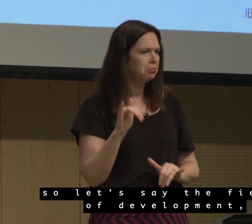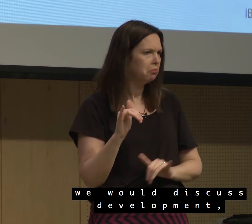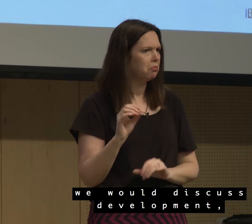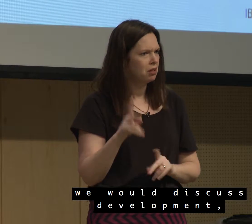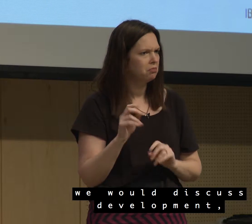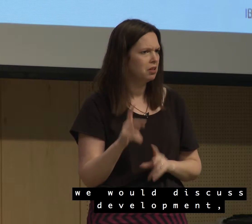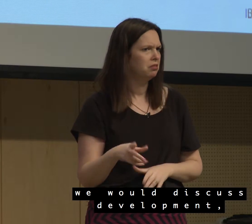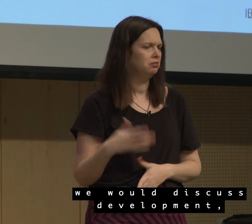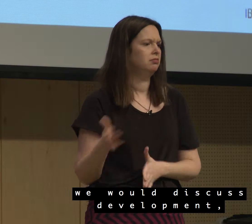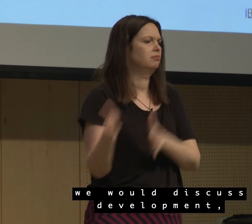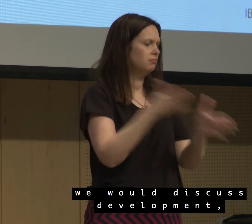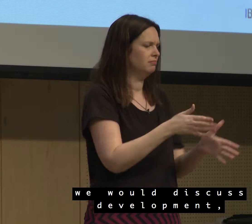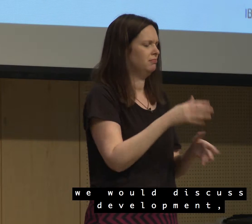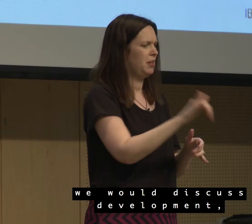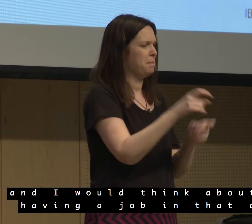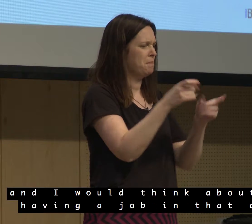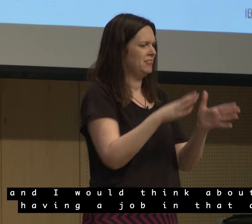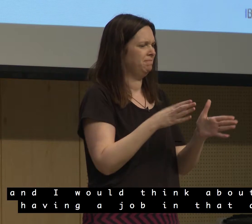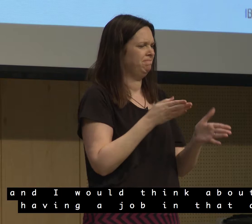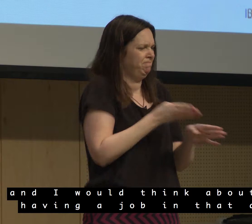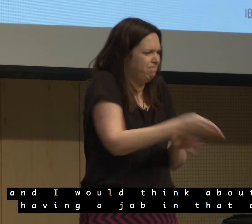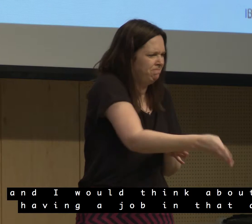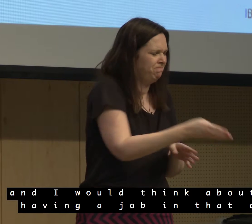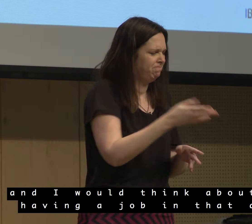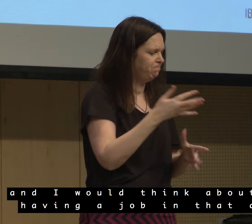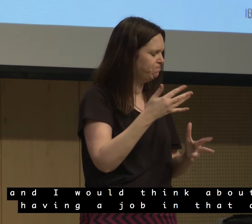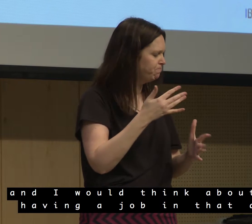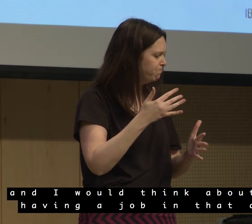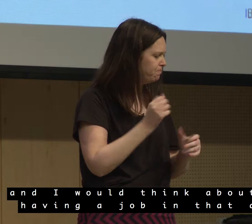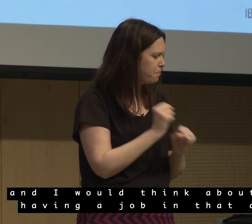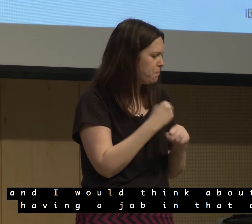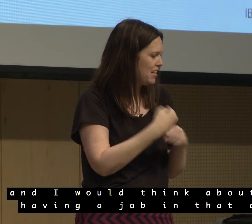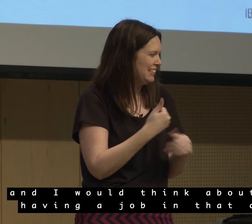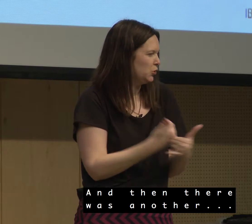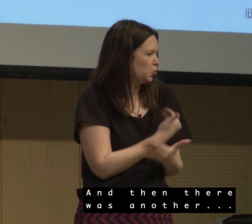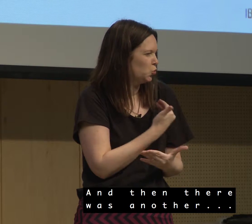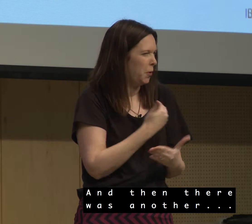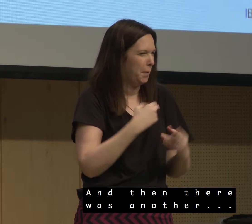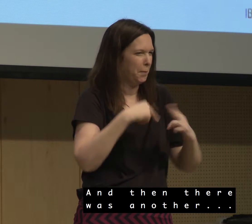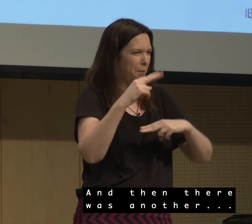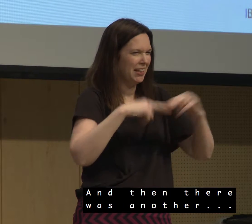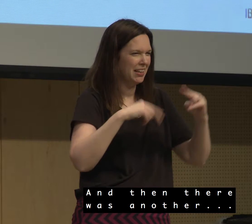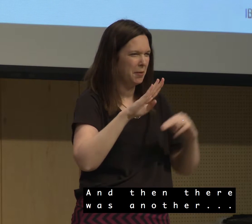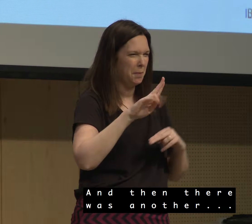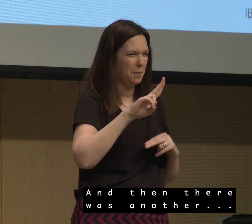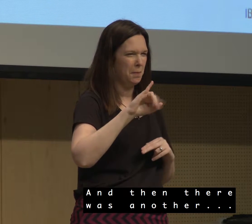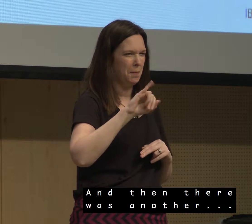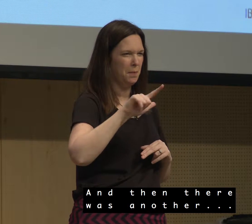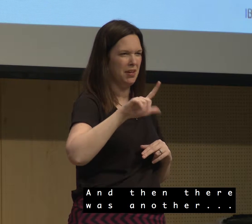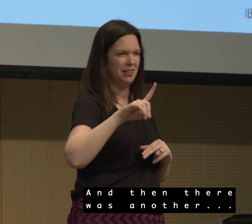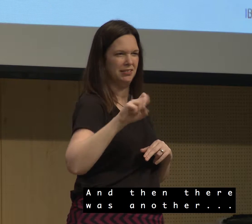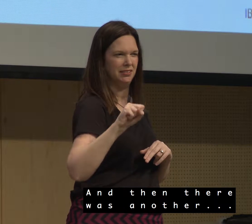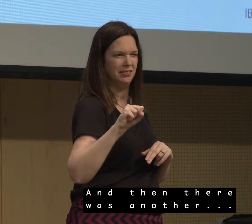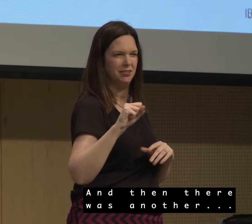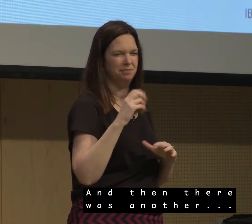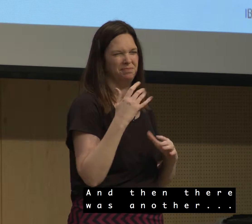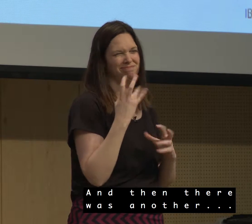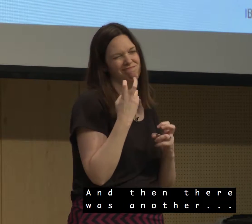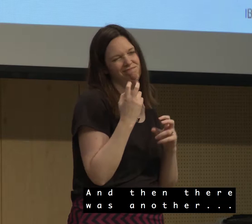we would discuss development, and I would think about maybe having a job in that area. And then there was another